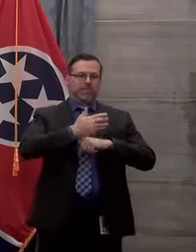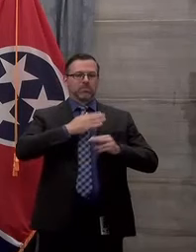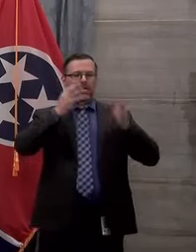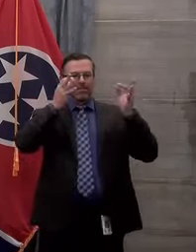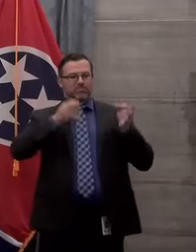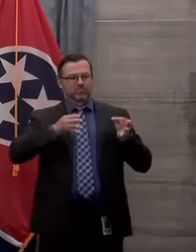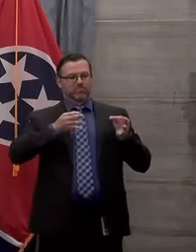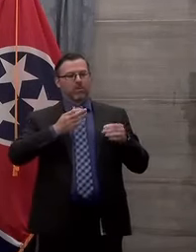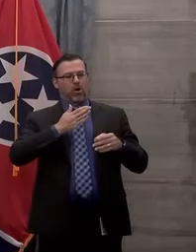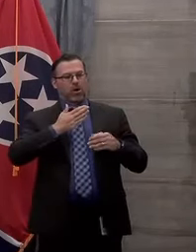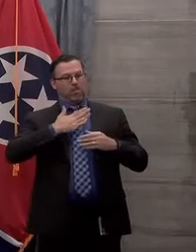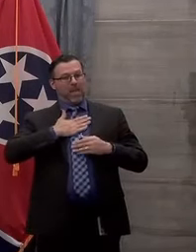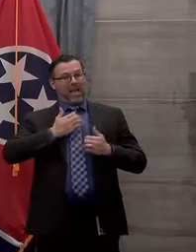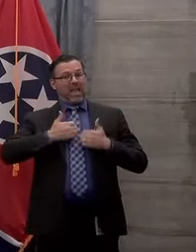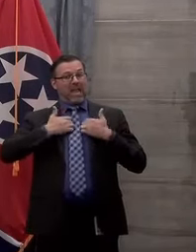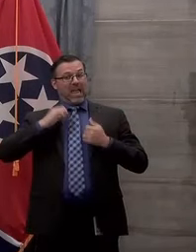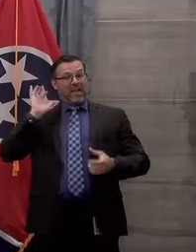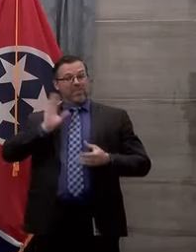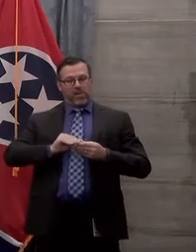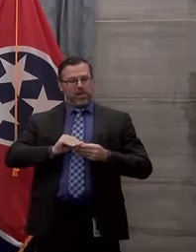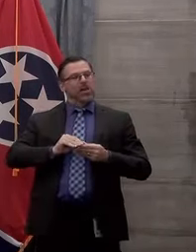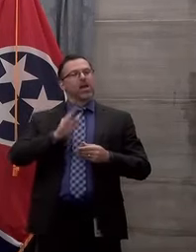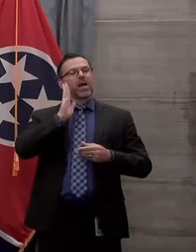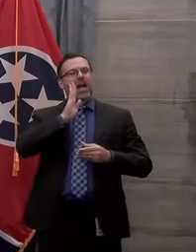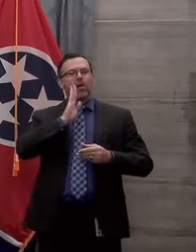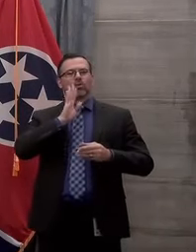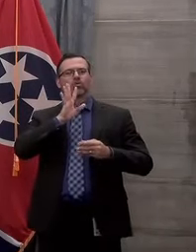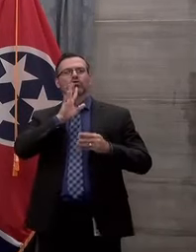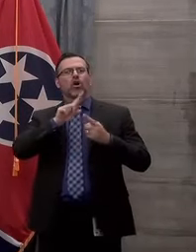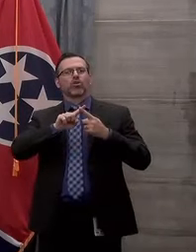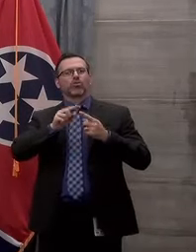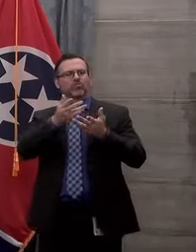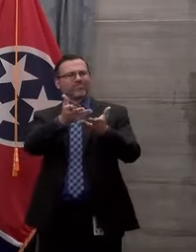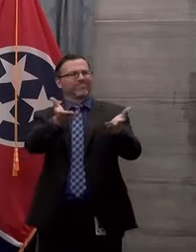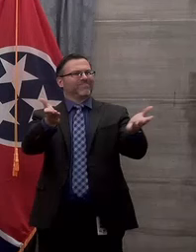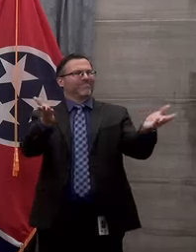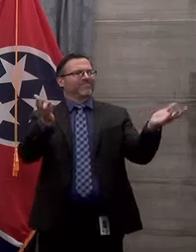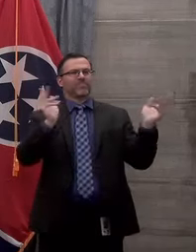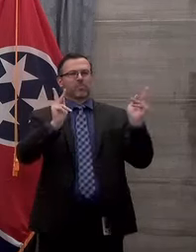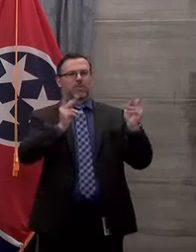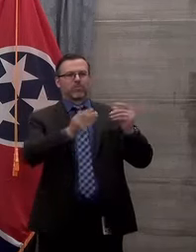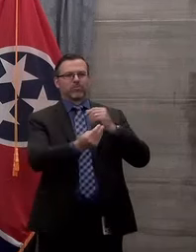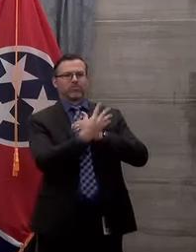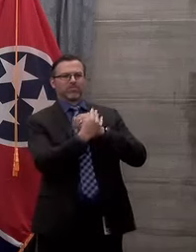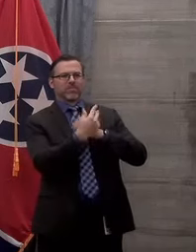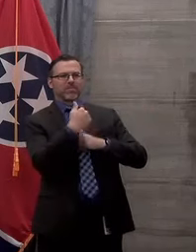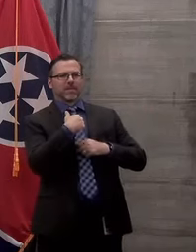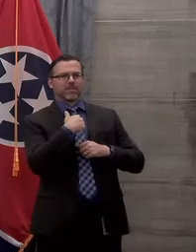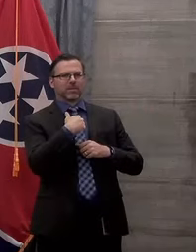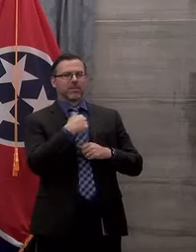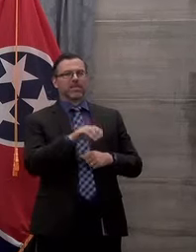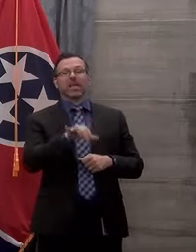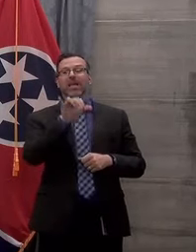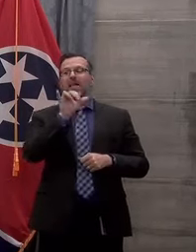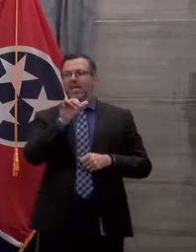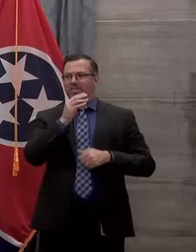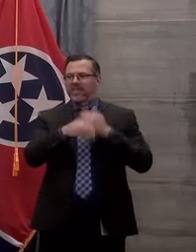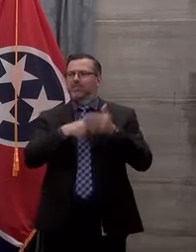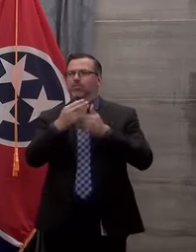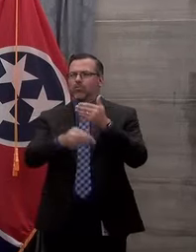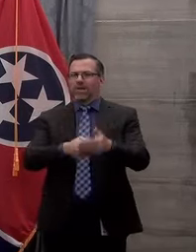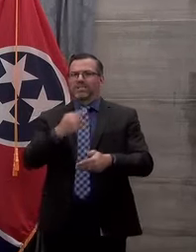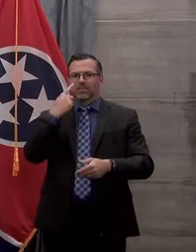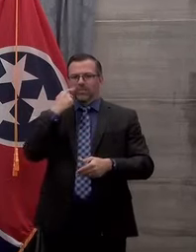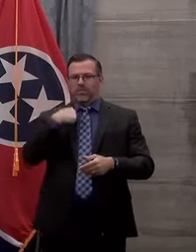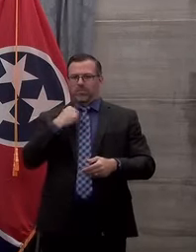have the appropriate conversations with people to inform my decision, and then I'd make one. And that will be the process for me going forward